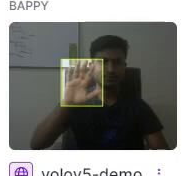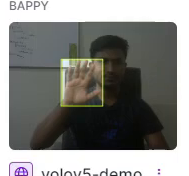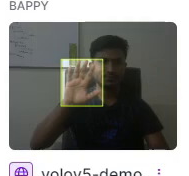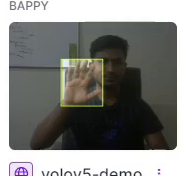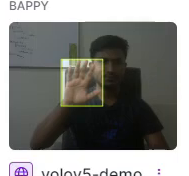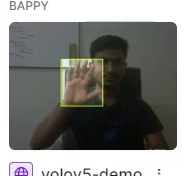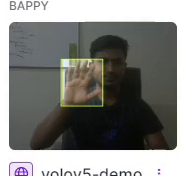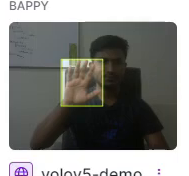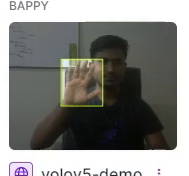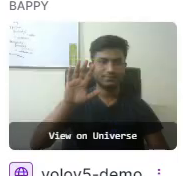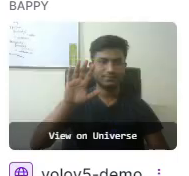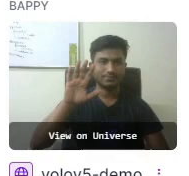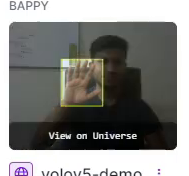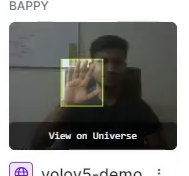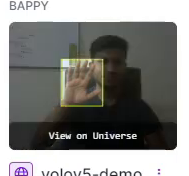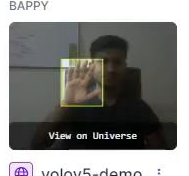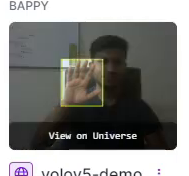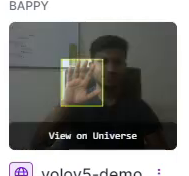create the version of the data.